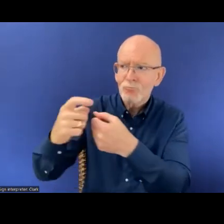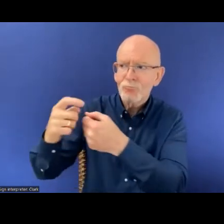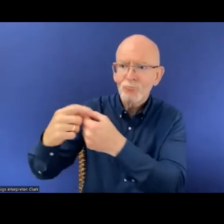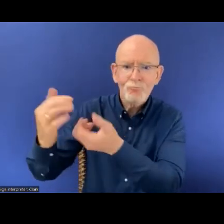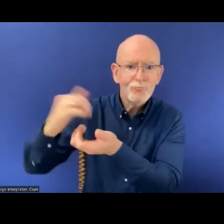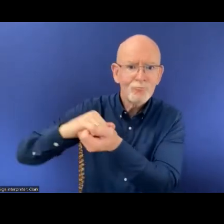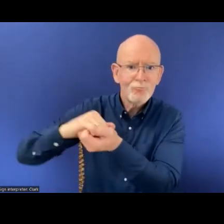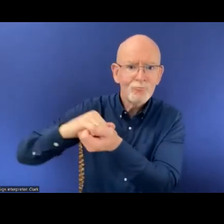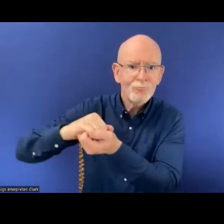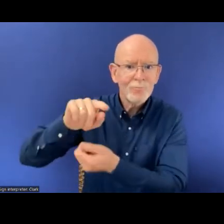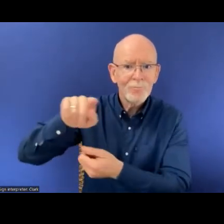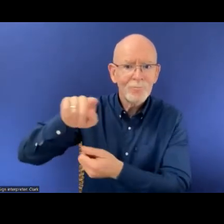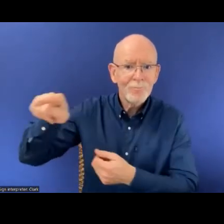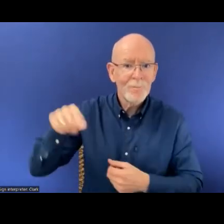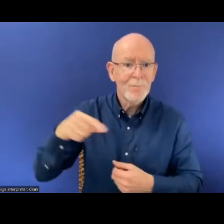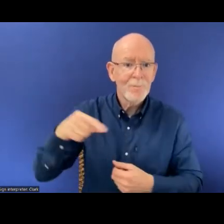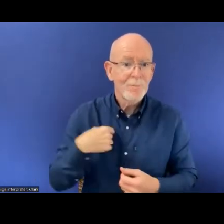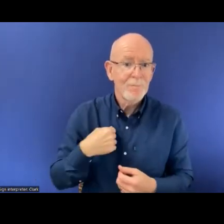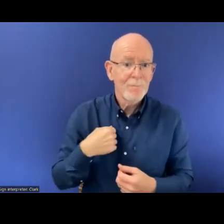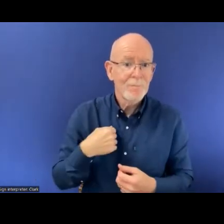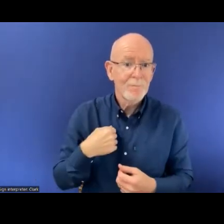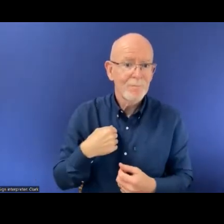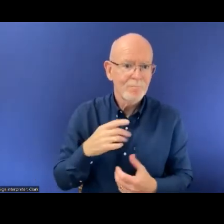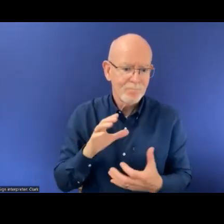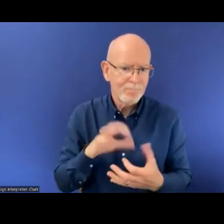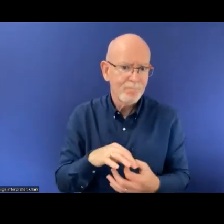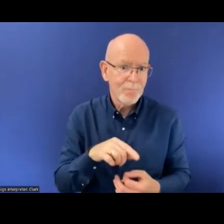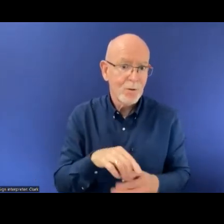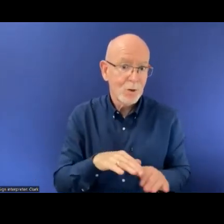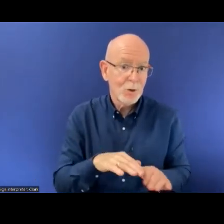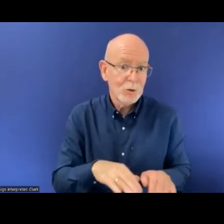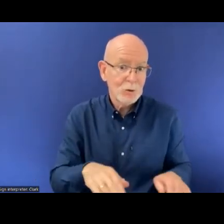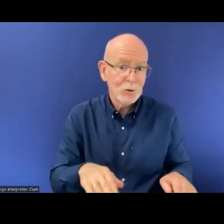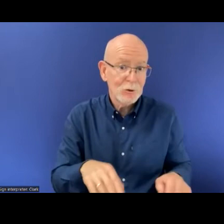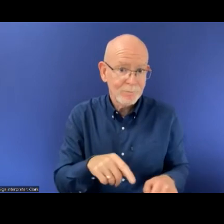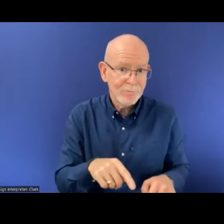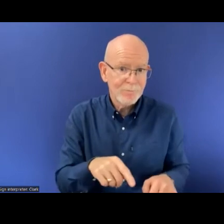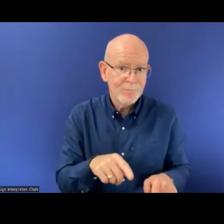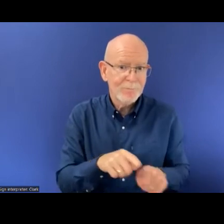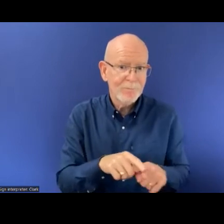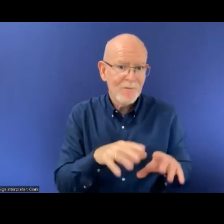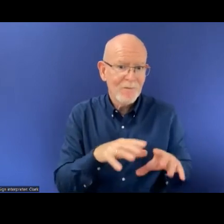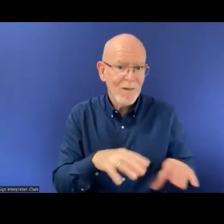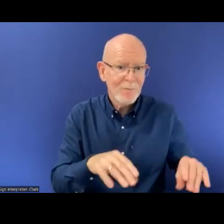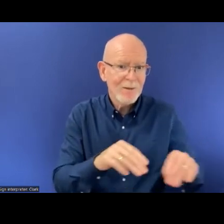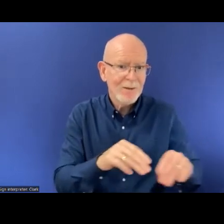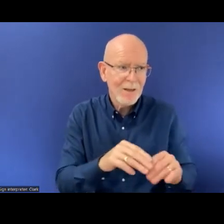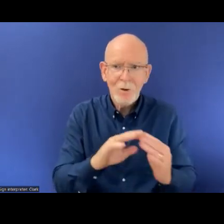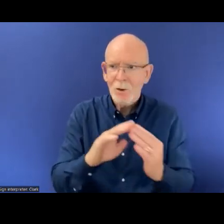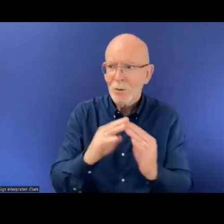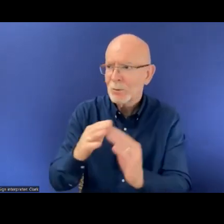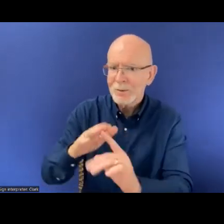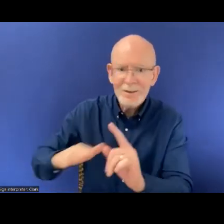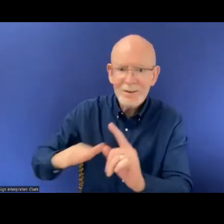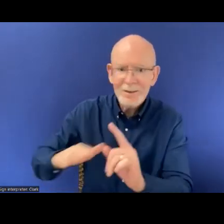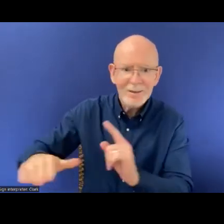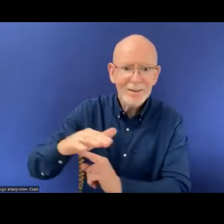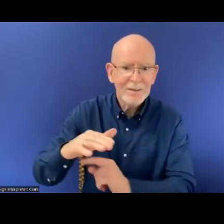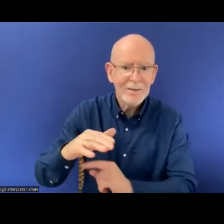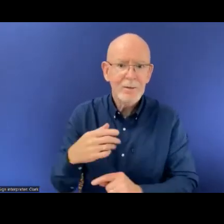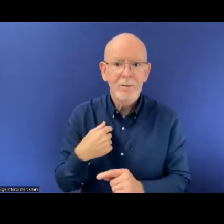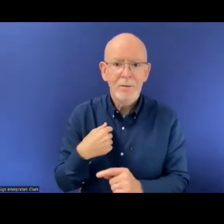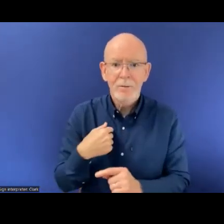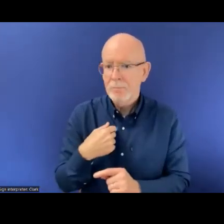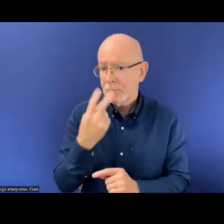why don't I say before you see it that we want to acknowledge the work of the Christian Blind Mission, a Friends of Vision Secretariat member, and particularly